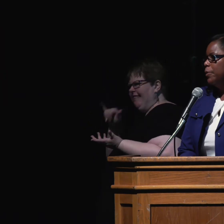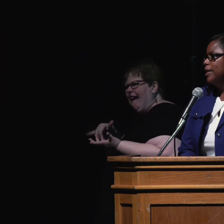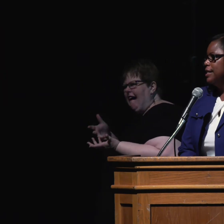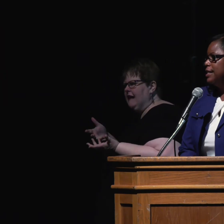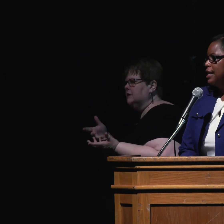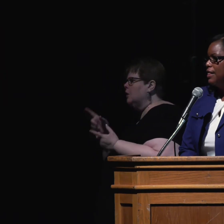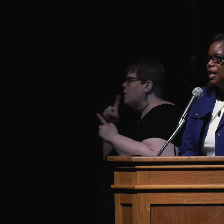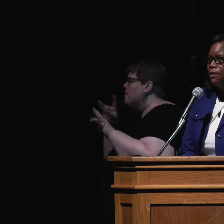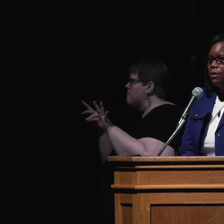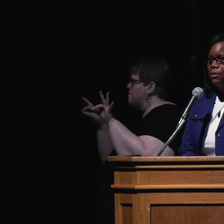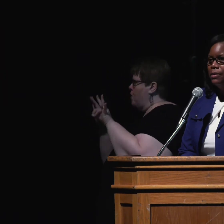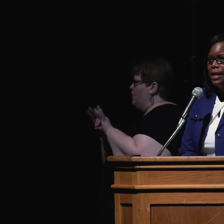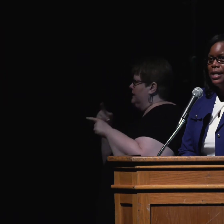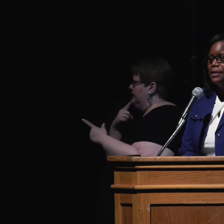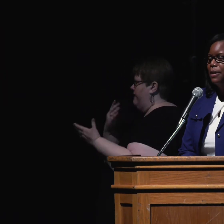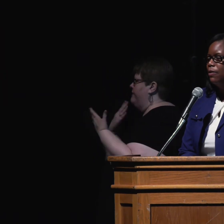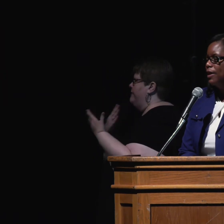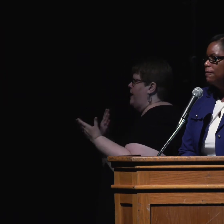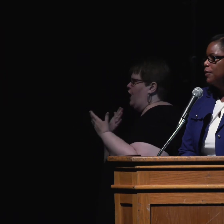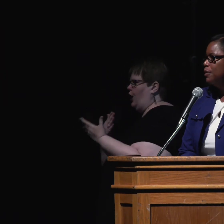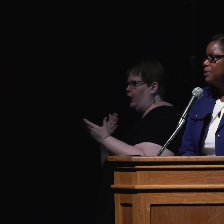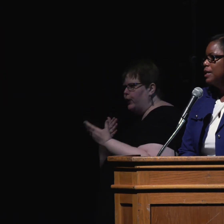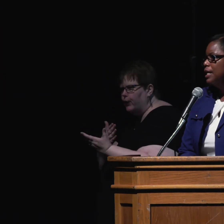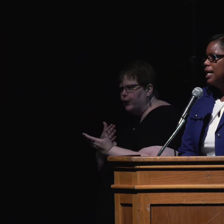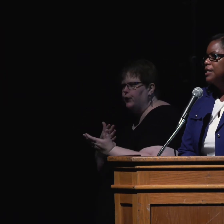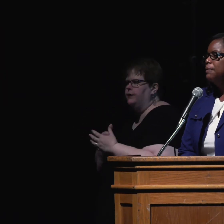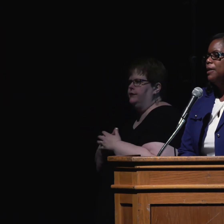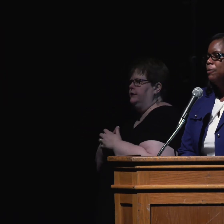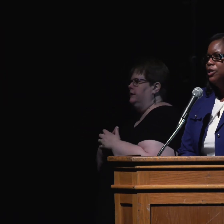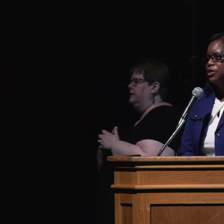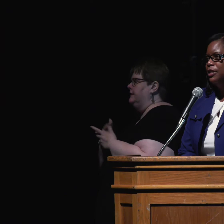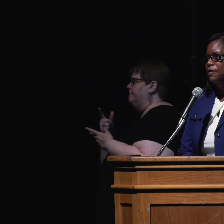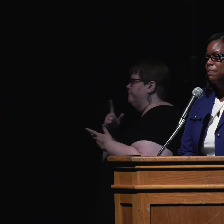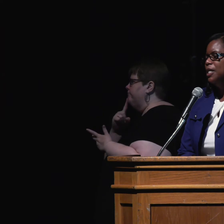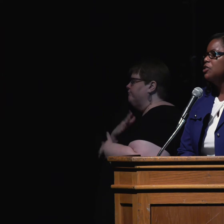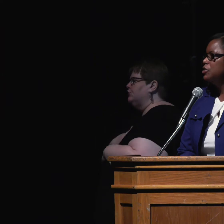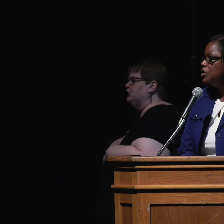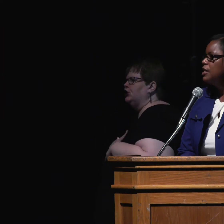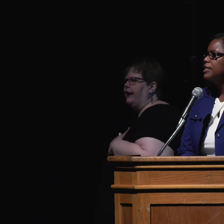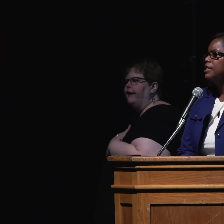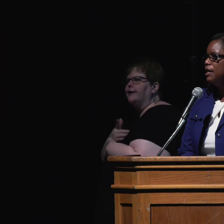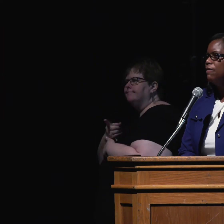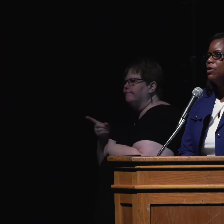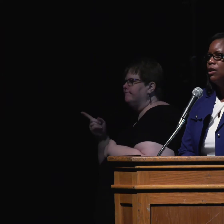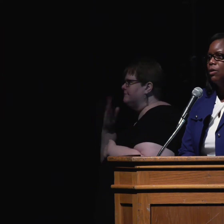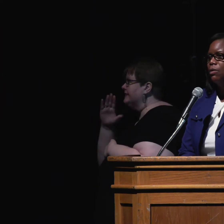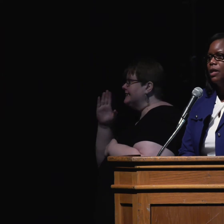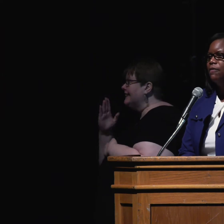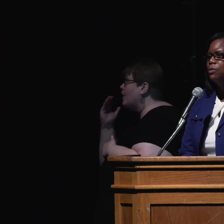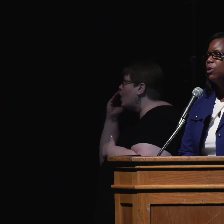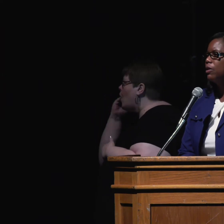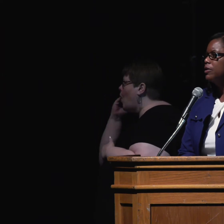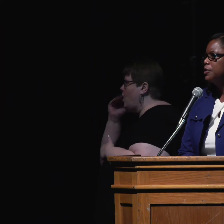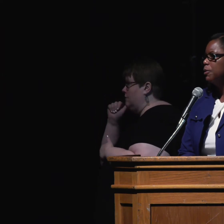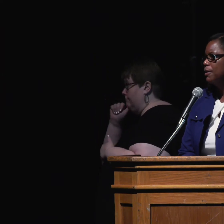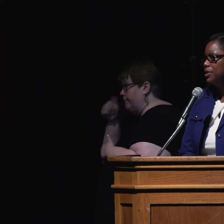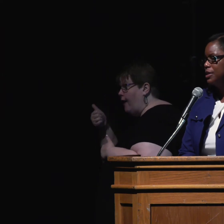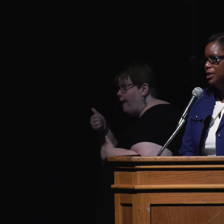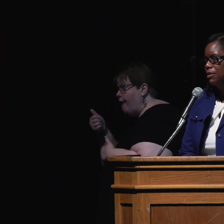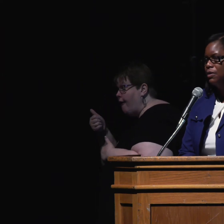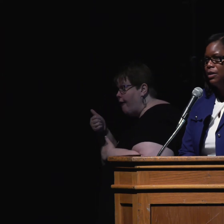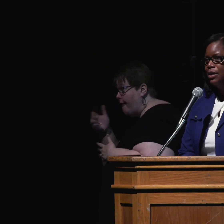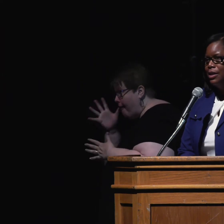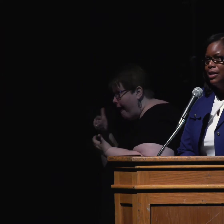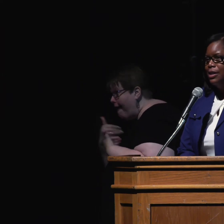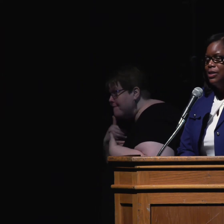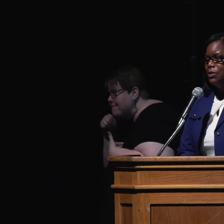very important to say thank you and to be grateful and to be appreciative, because you just never know if tomorrow is promised